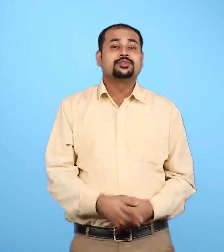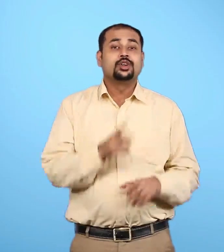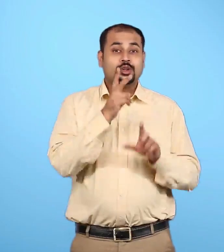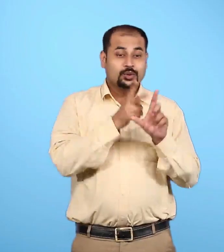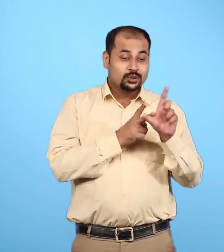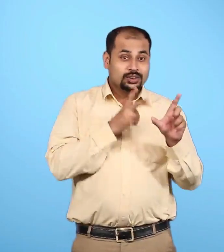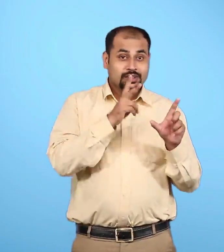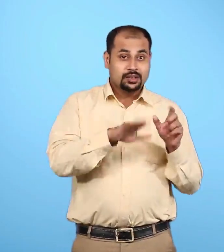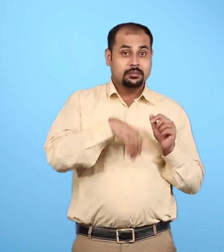2-year,